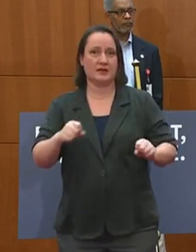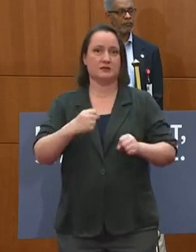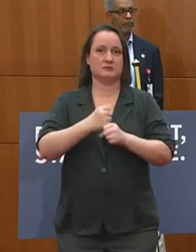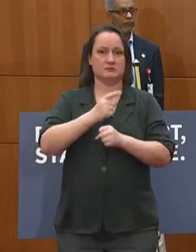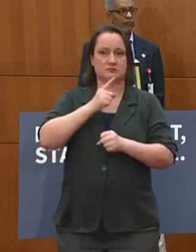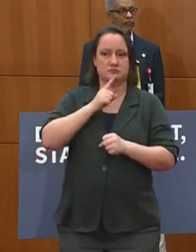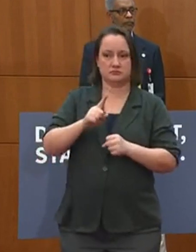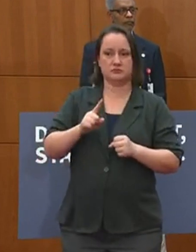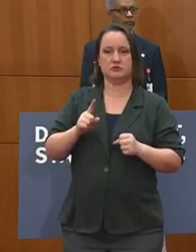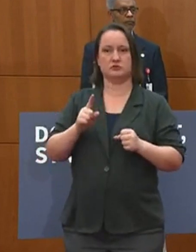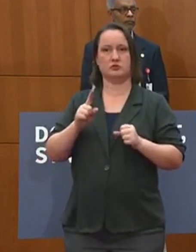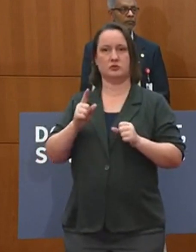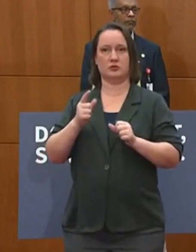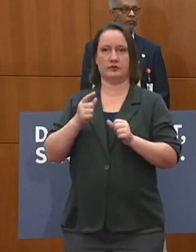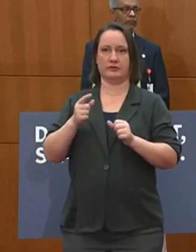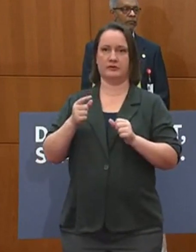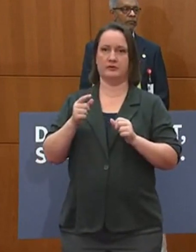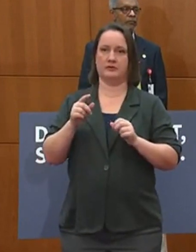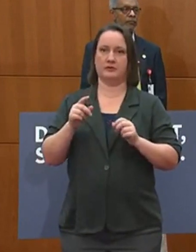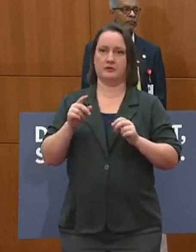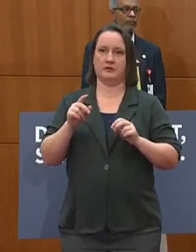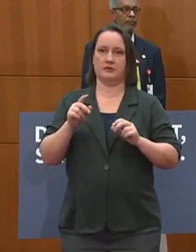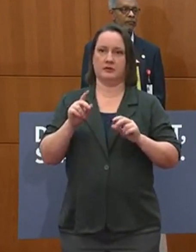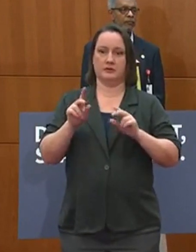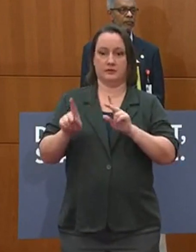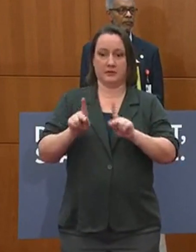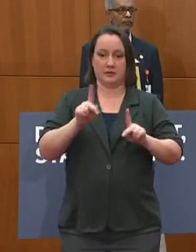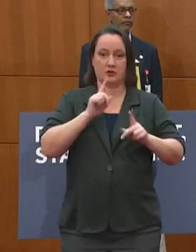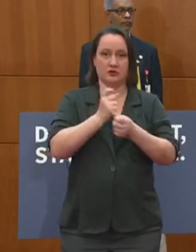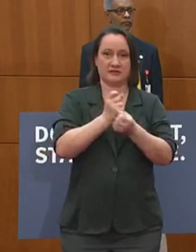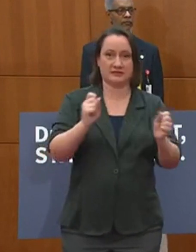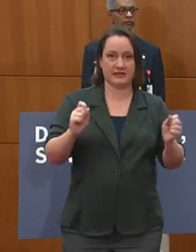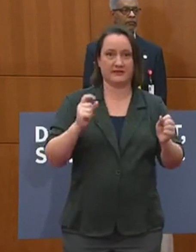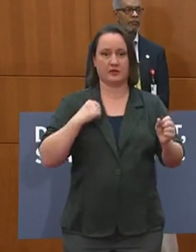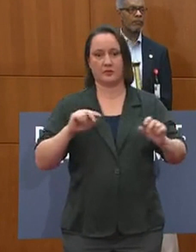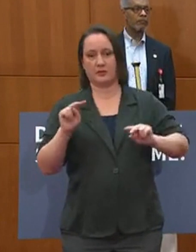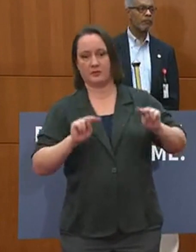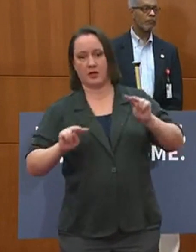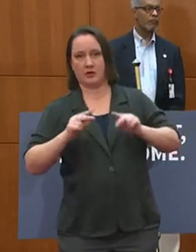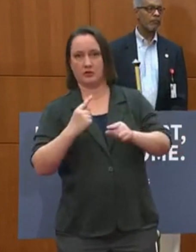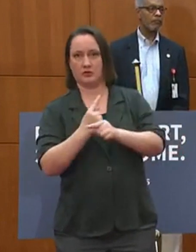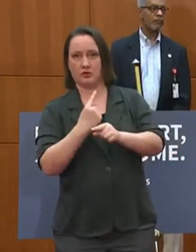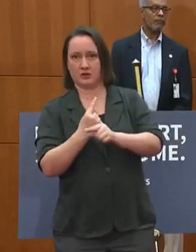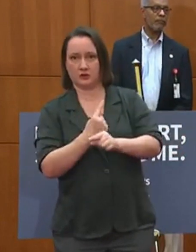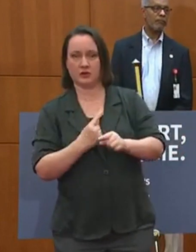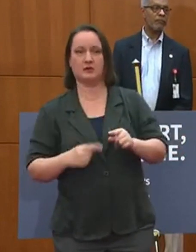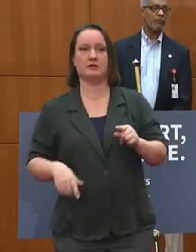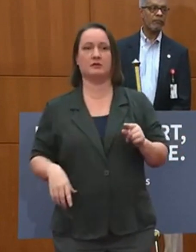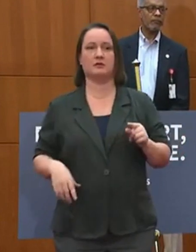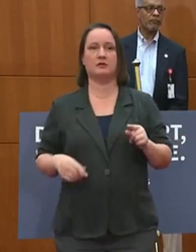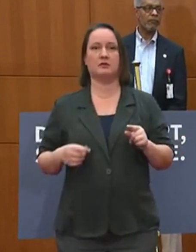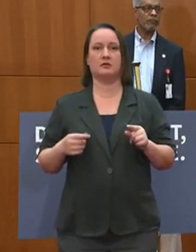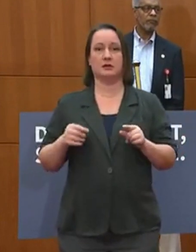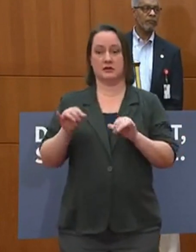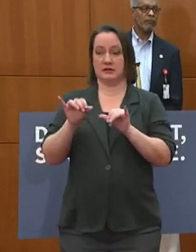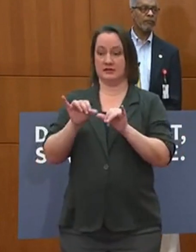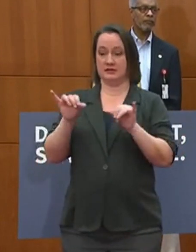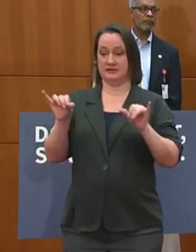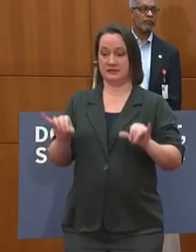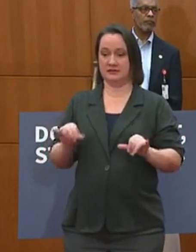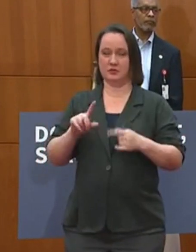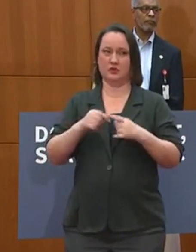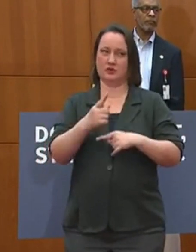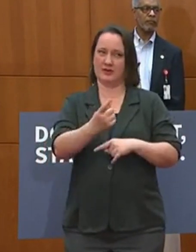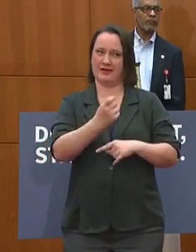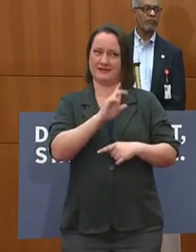ensure their safety. They are being monitored regularly, And but the system, when you ask a question like that,